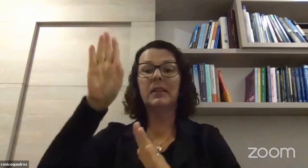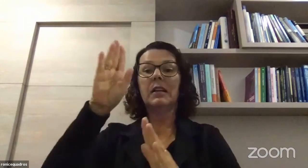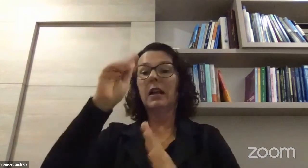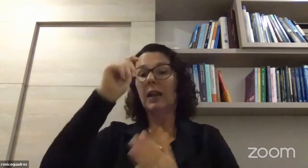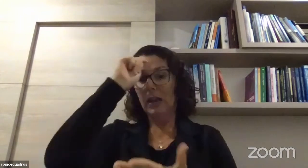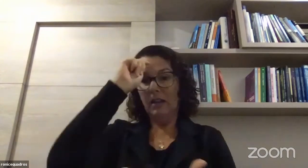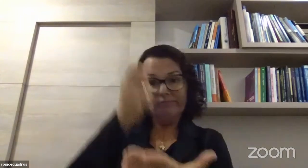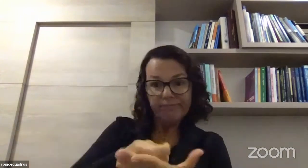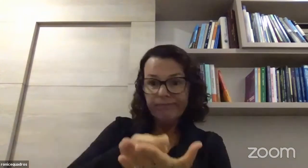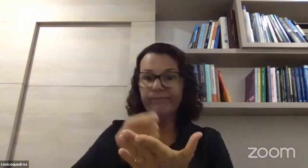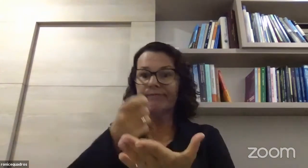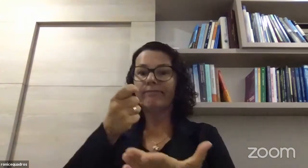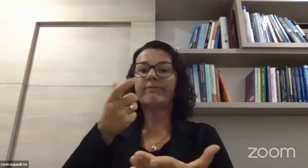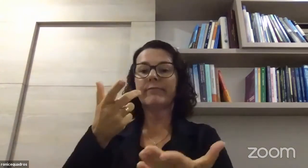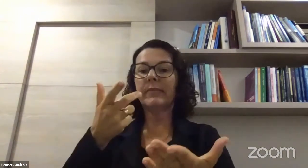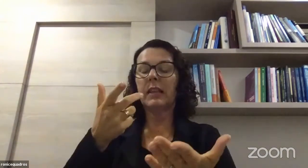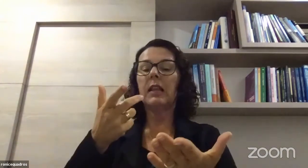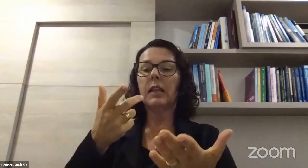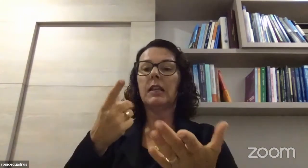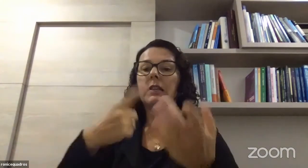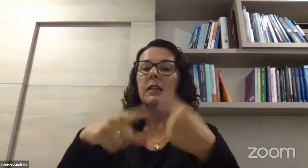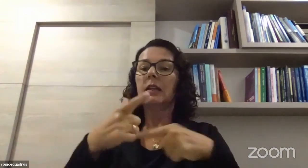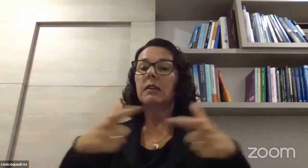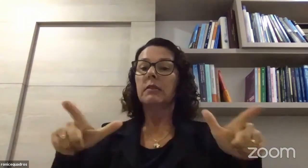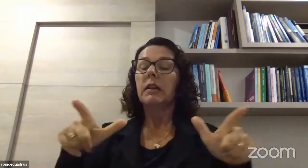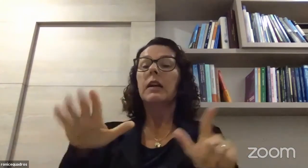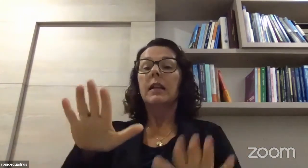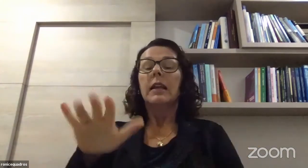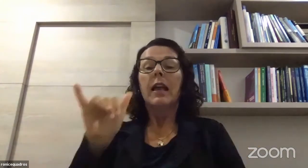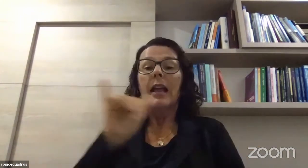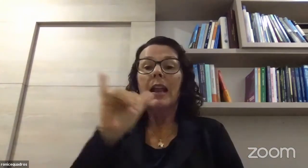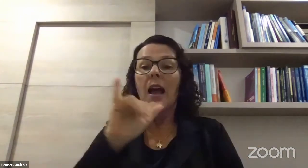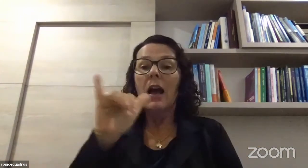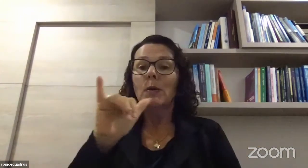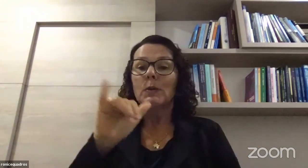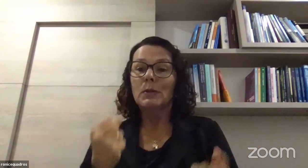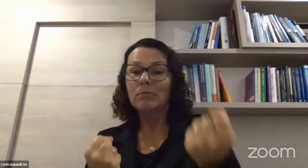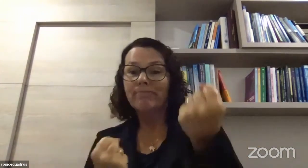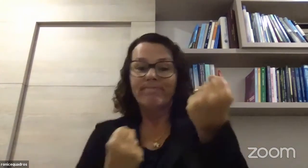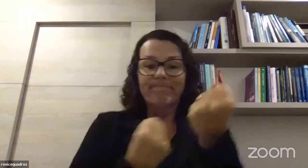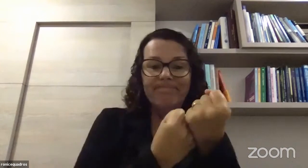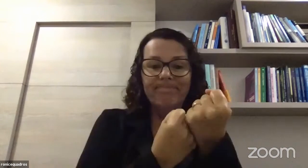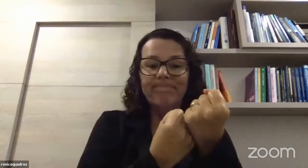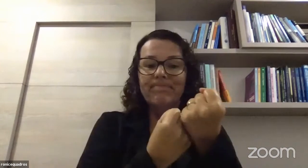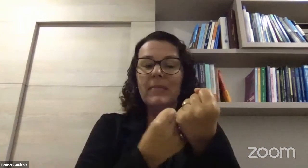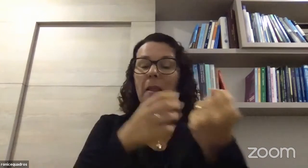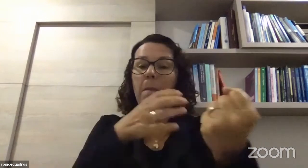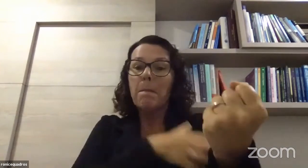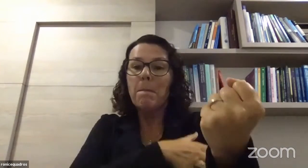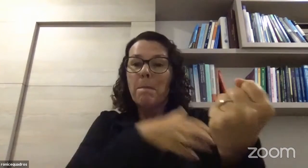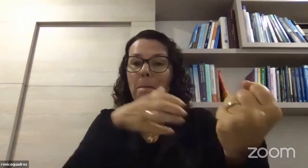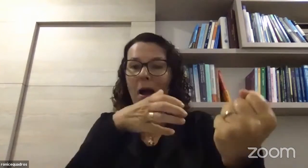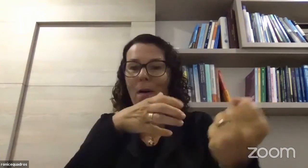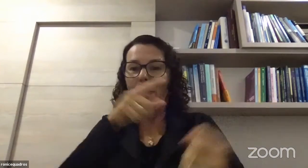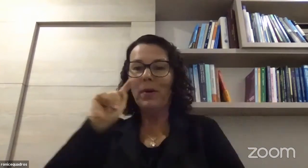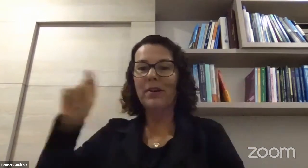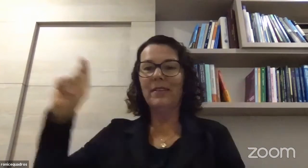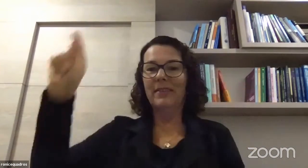We can see in Brazil how our sign language has really developed and